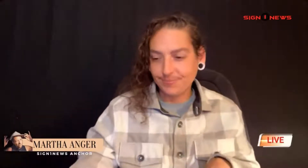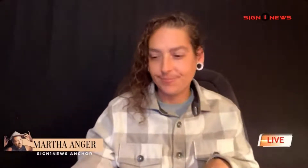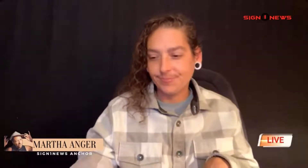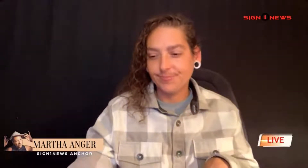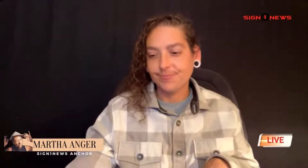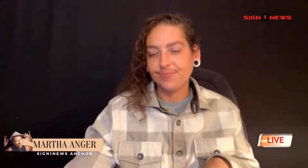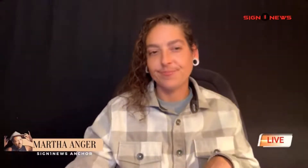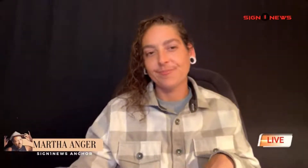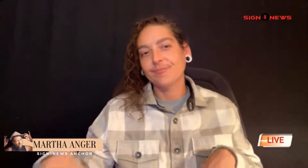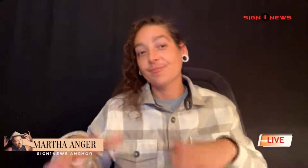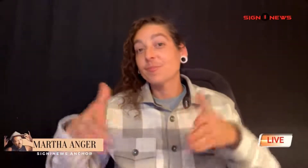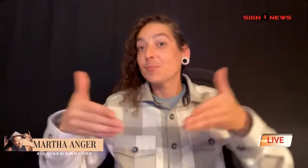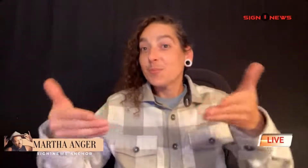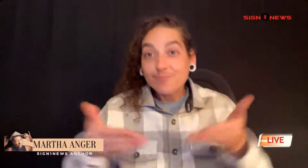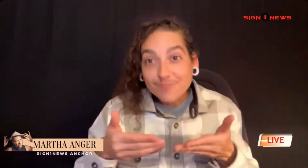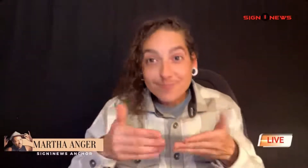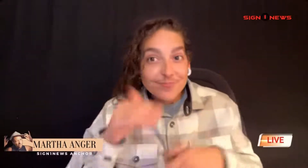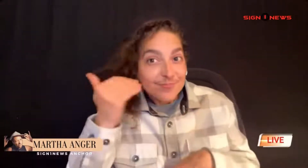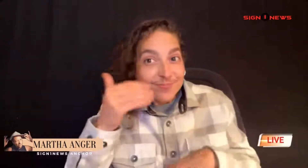play.